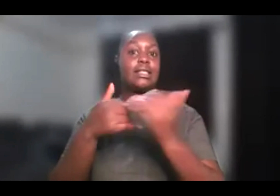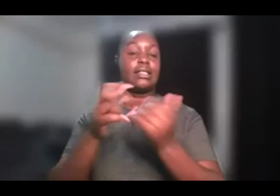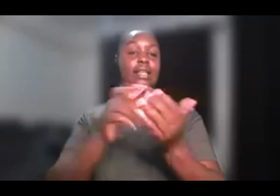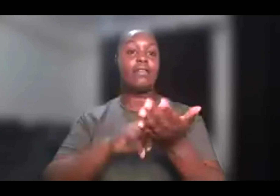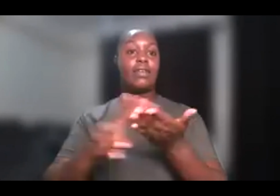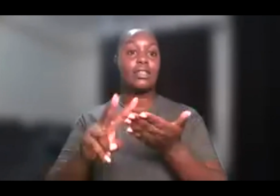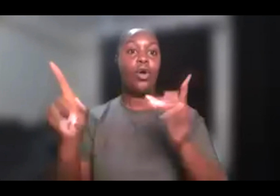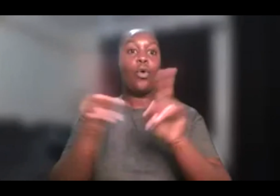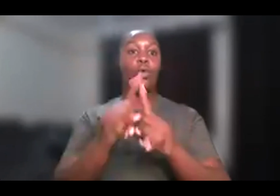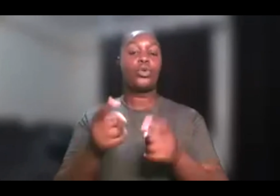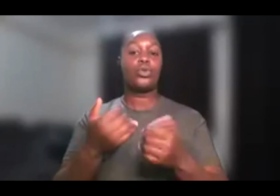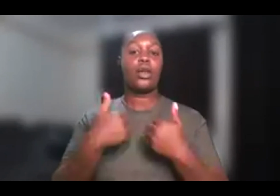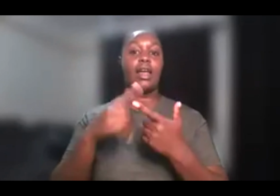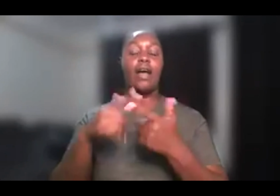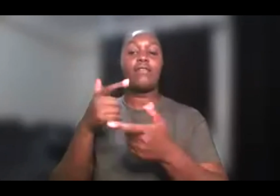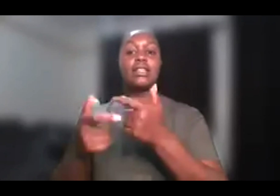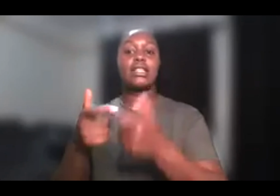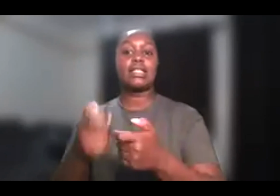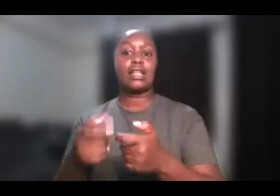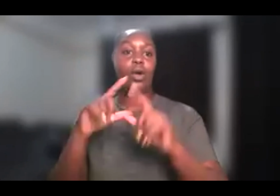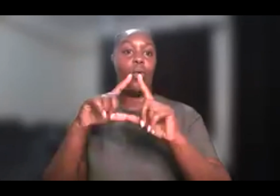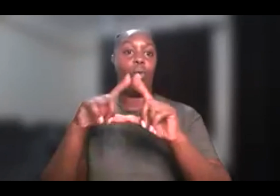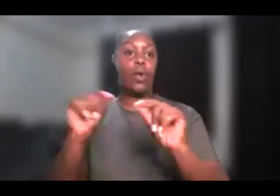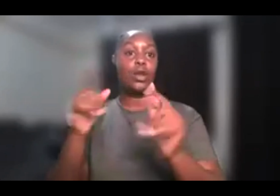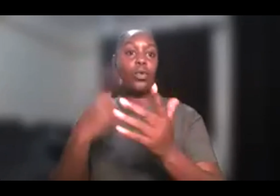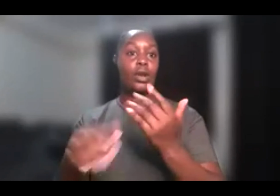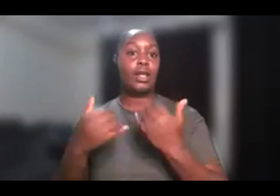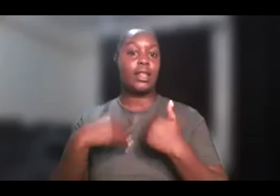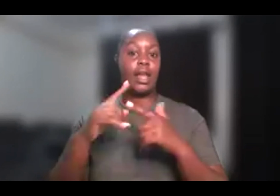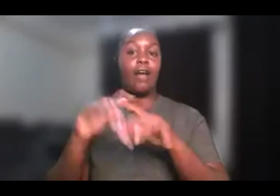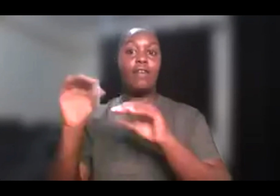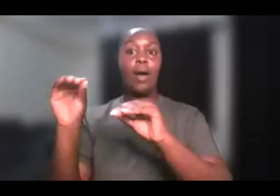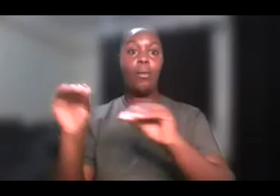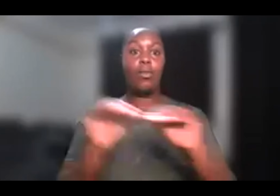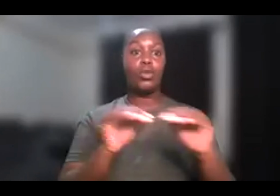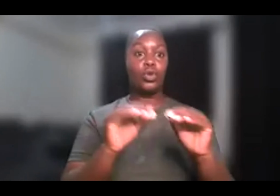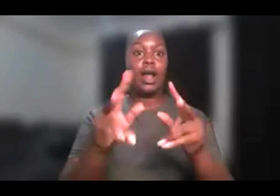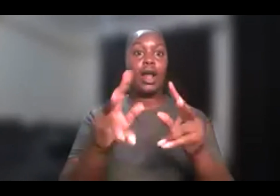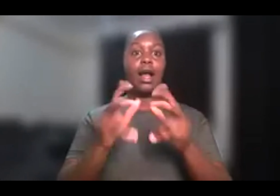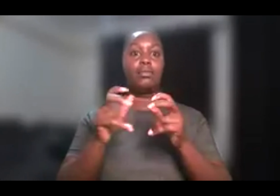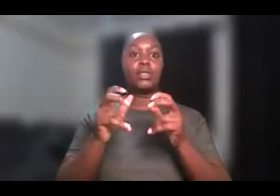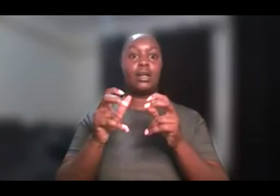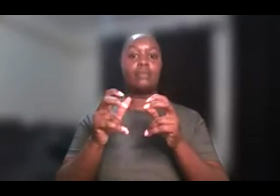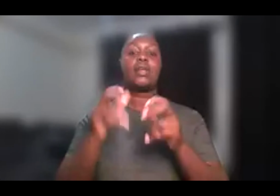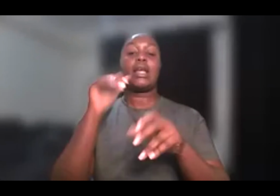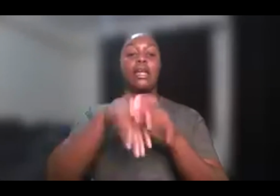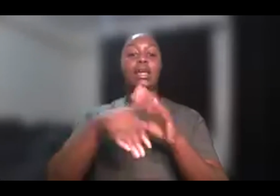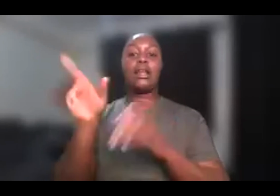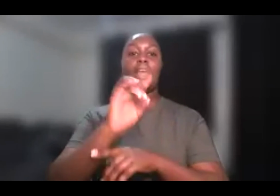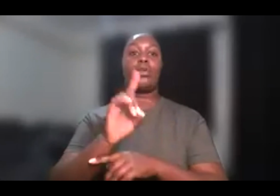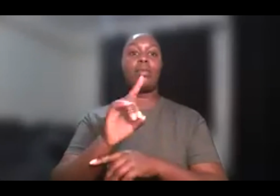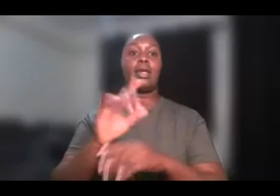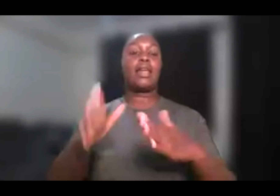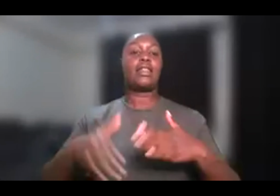and they have said they have a motion capture suite in Nairobi and they are happy to support you with this. So these conversations